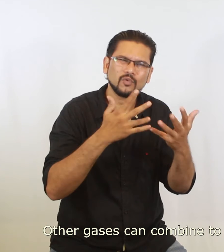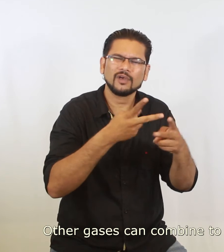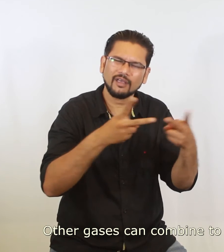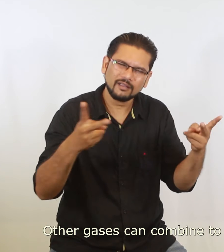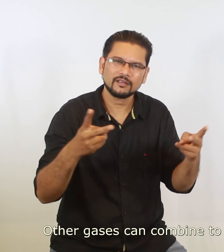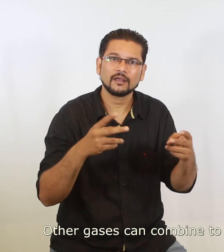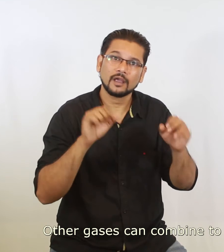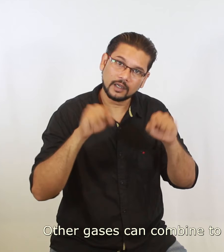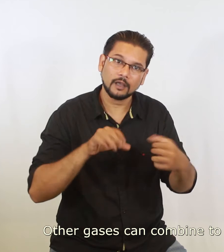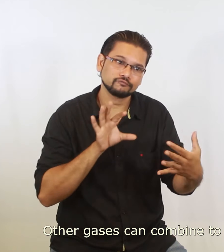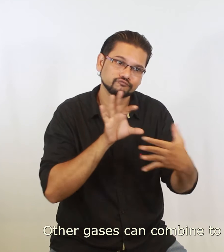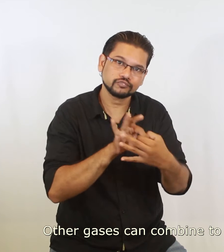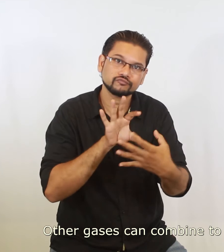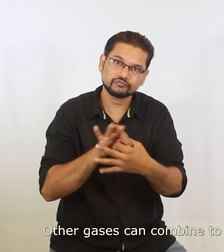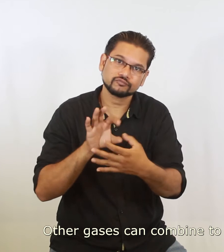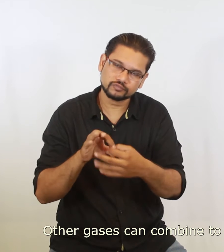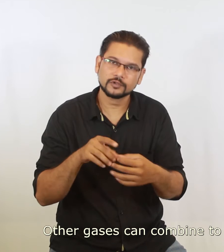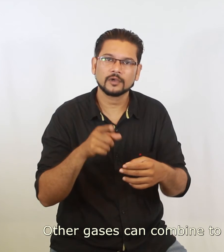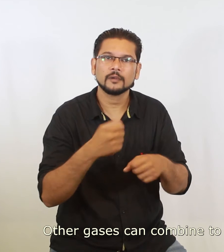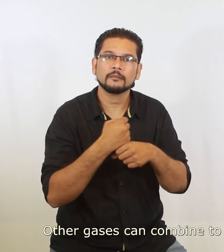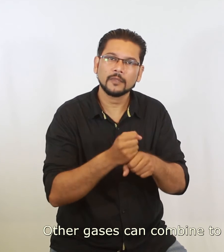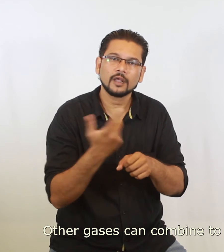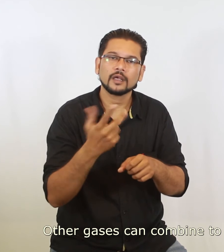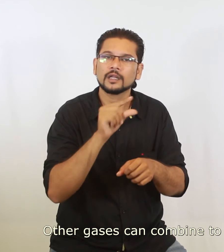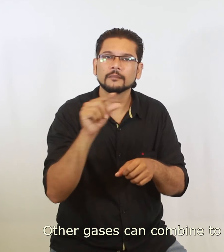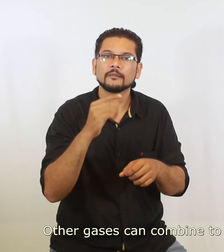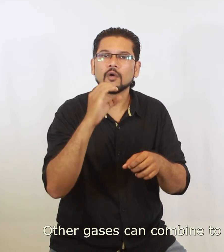Other gases can combine to form the oxides.